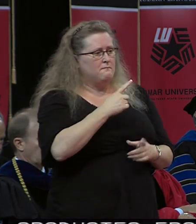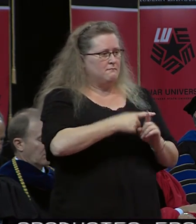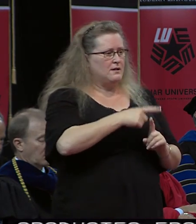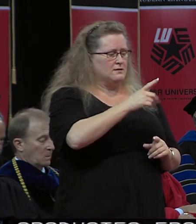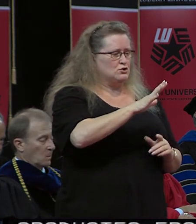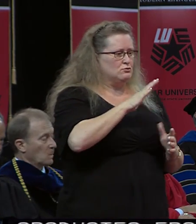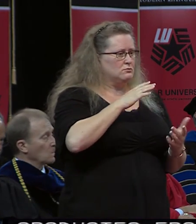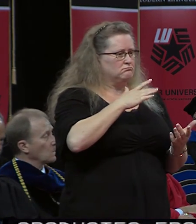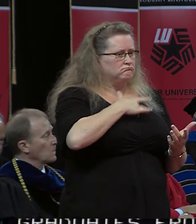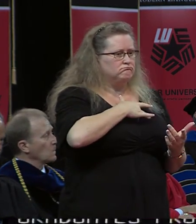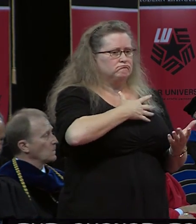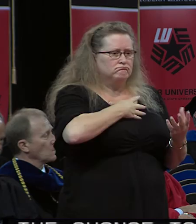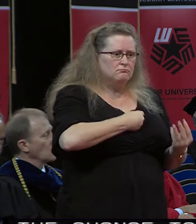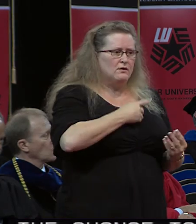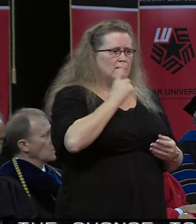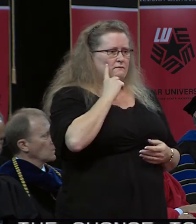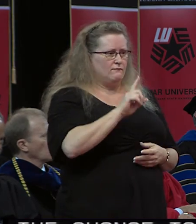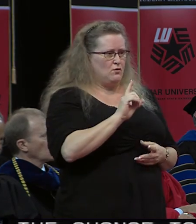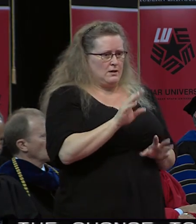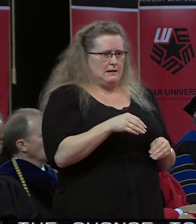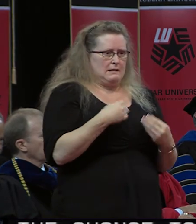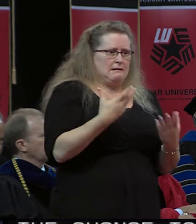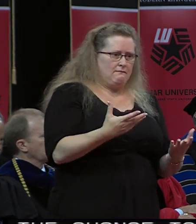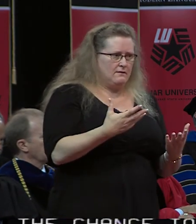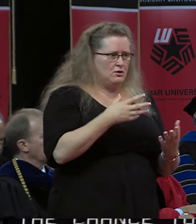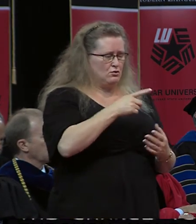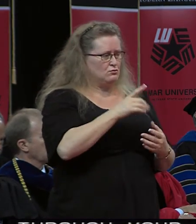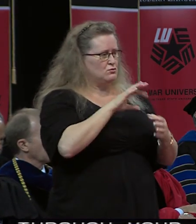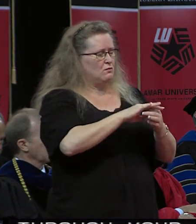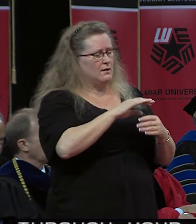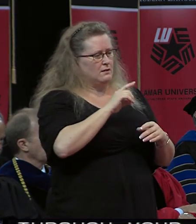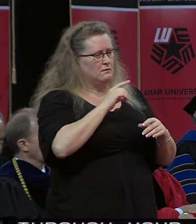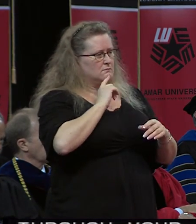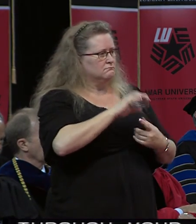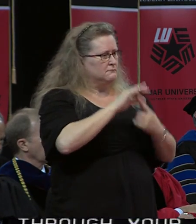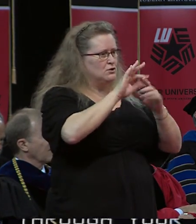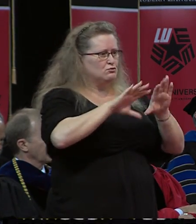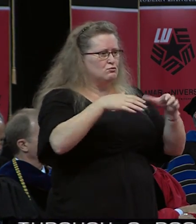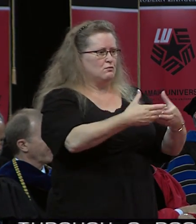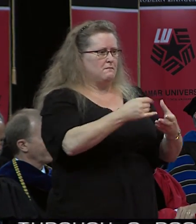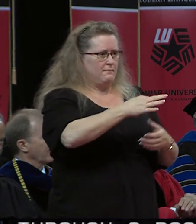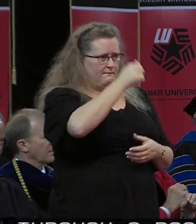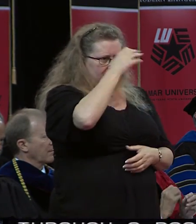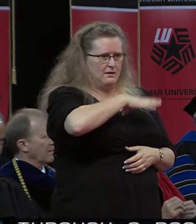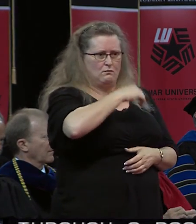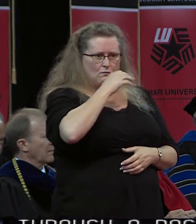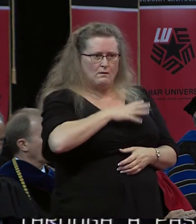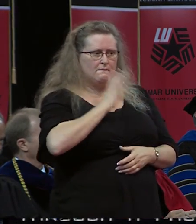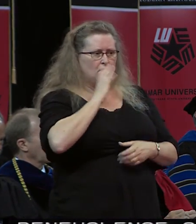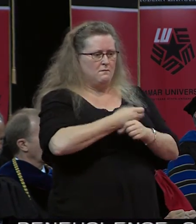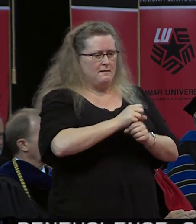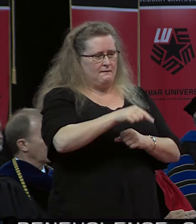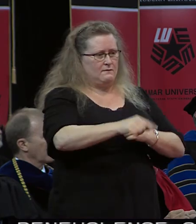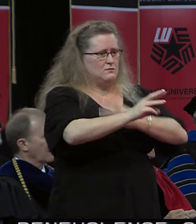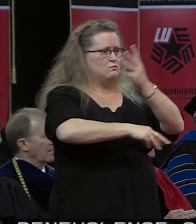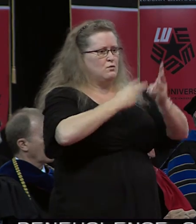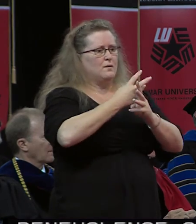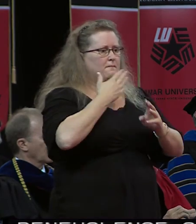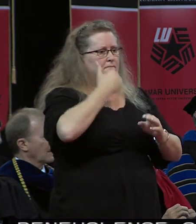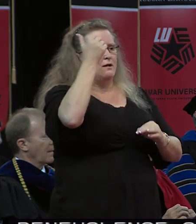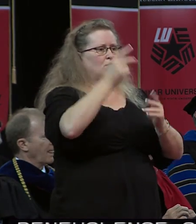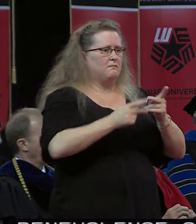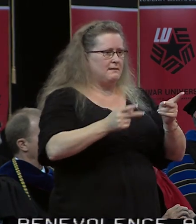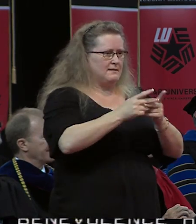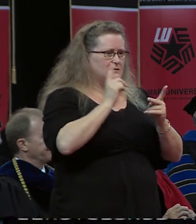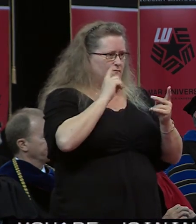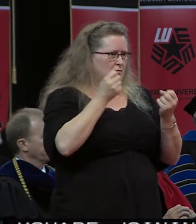and generosity. You're truly joining an exclusive group of women and men that will make this world a better place for generations